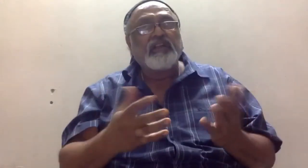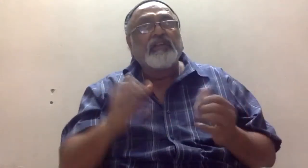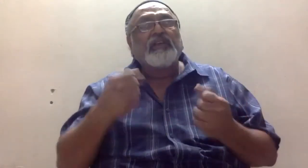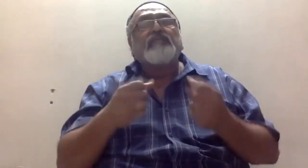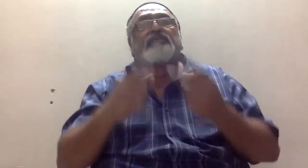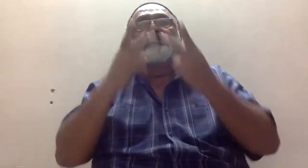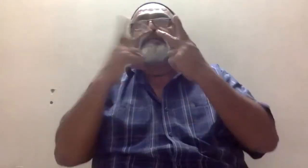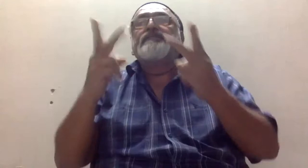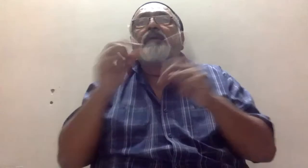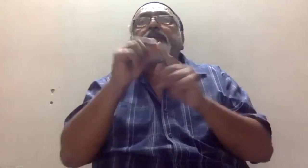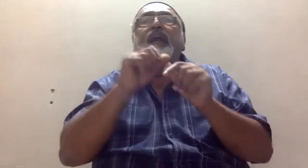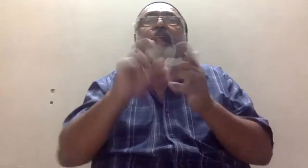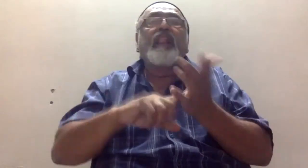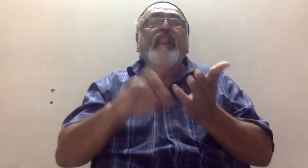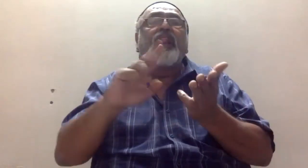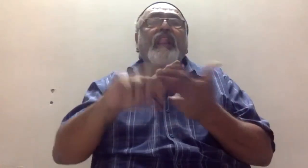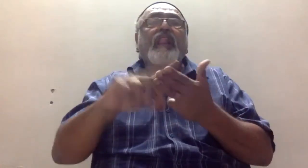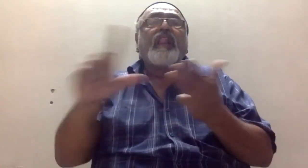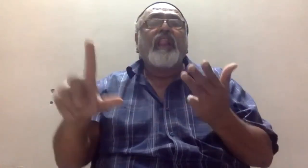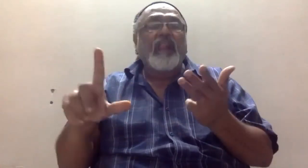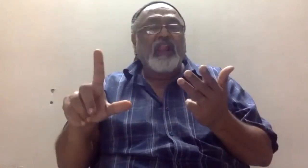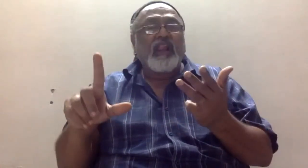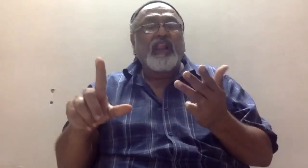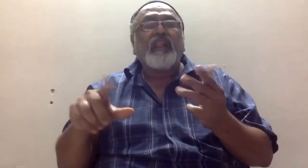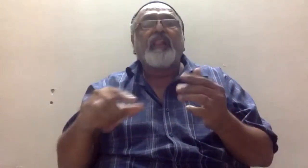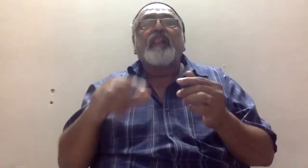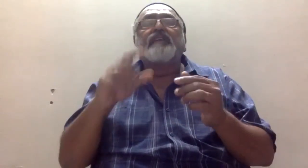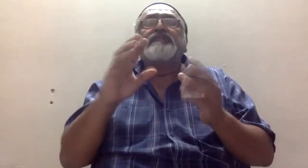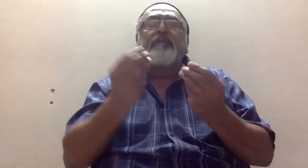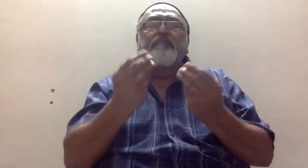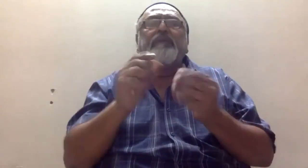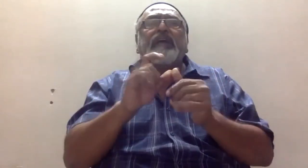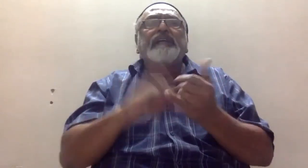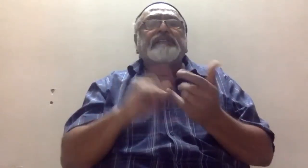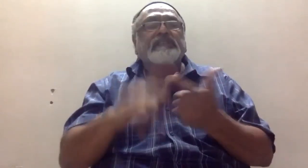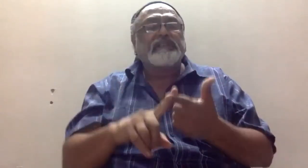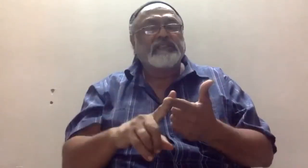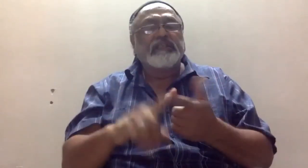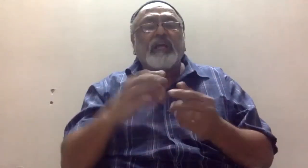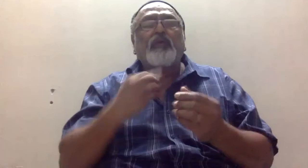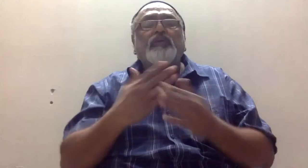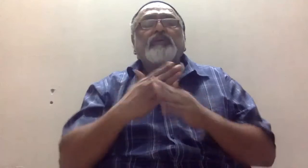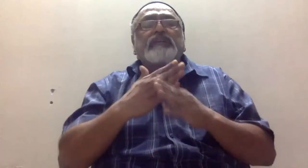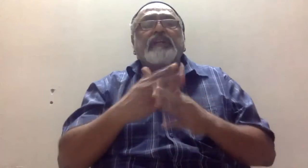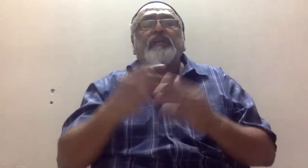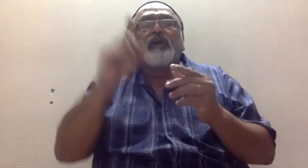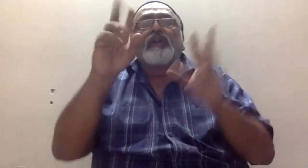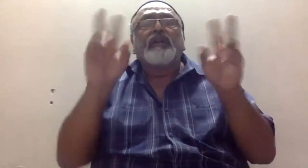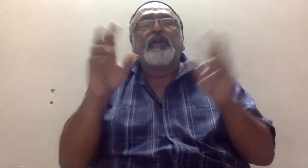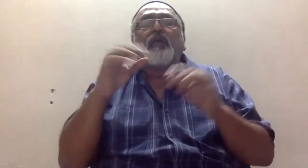committees which have been made for some cases. Suppose that I want to share an incident that happened with me, sir. I'm also